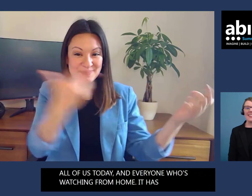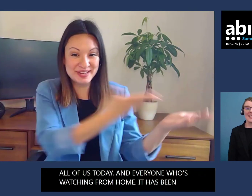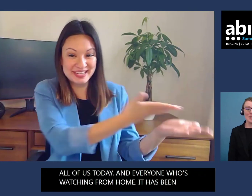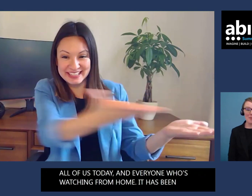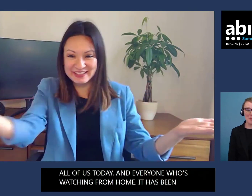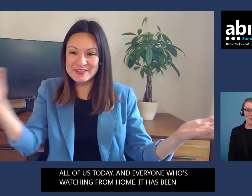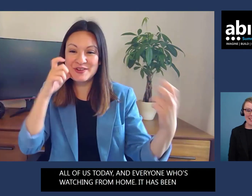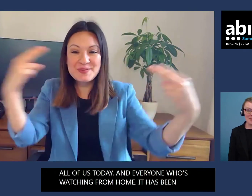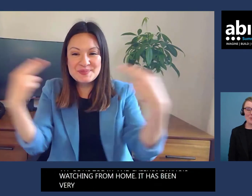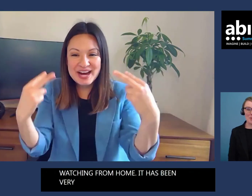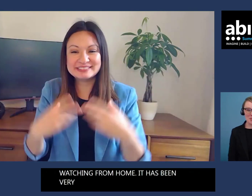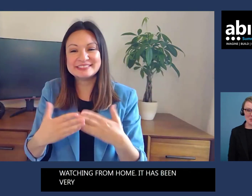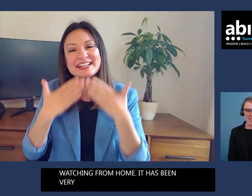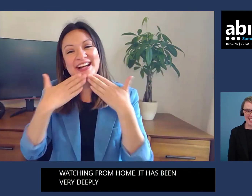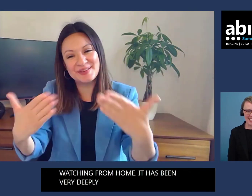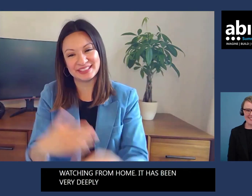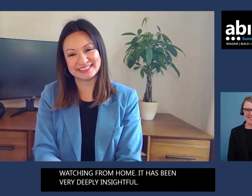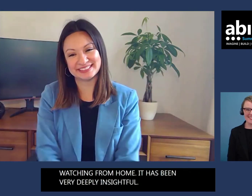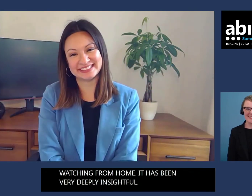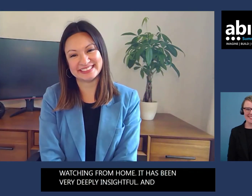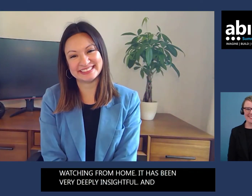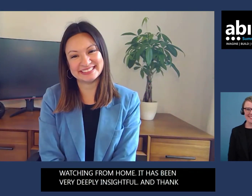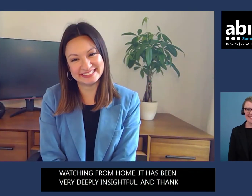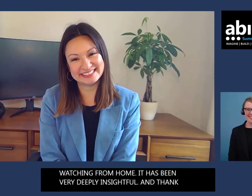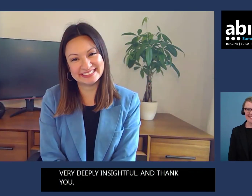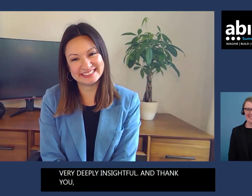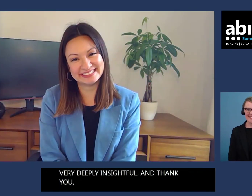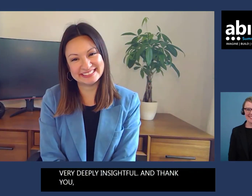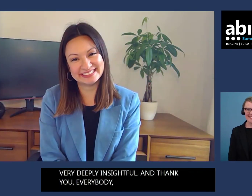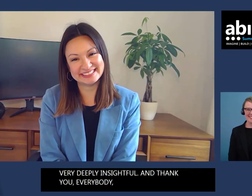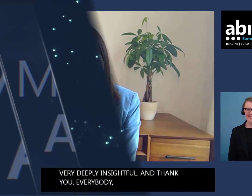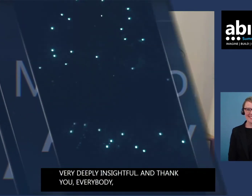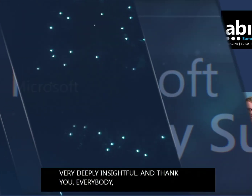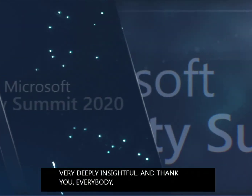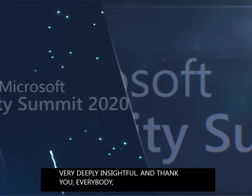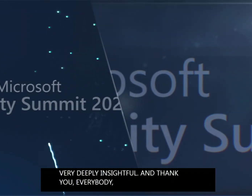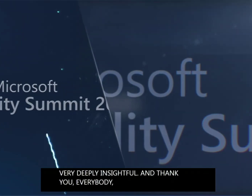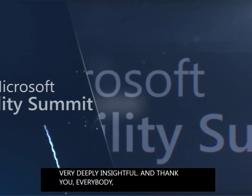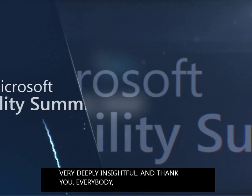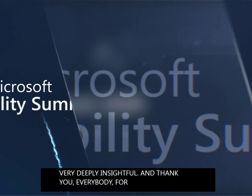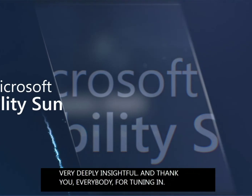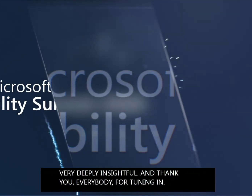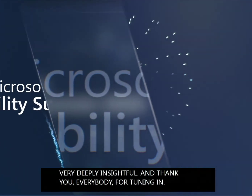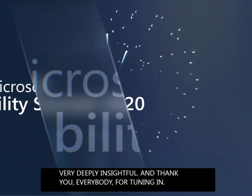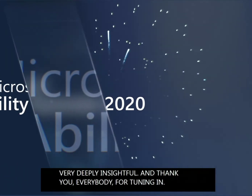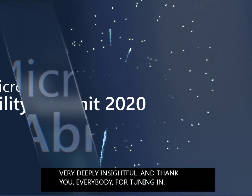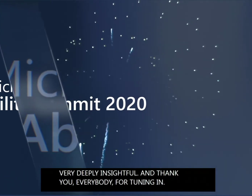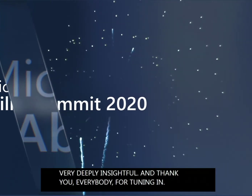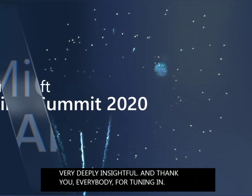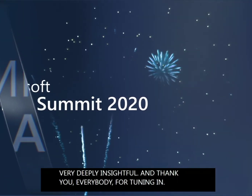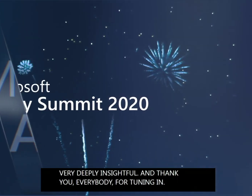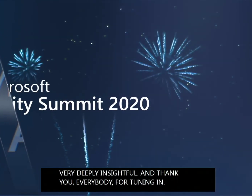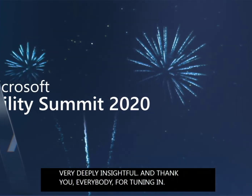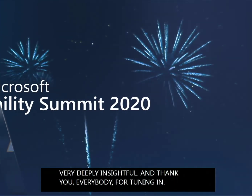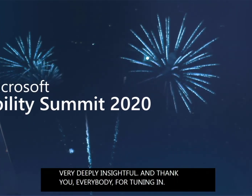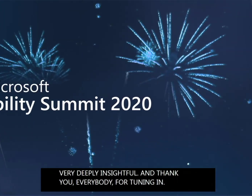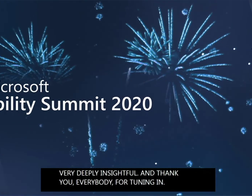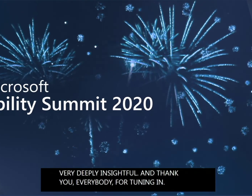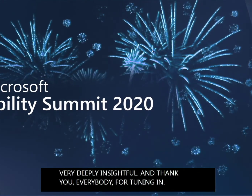your work, because I think that it's through your active participation, advocacy, and support